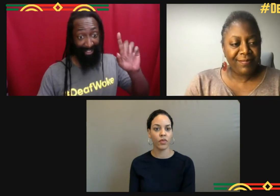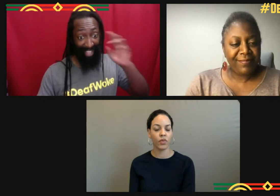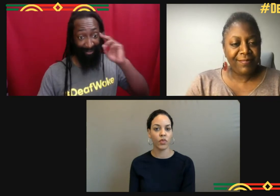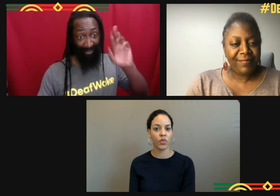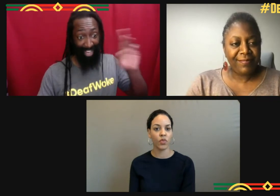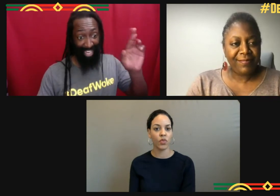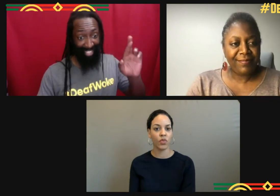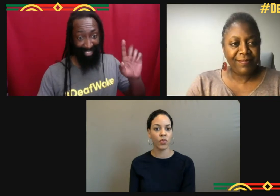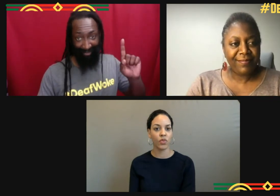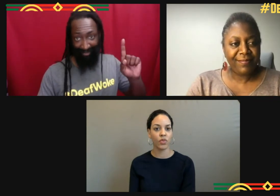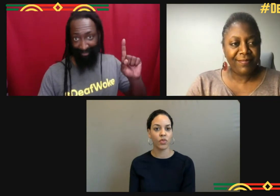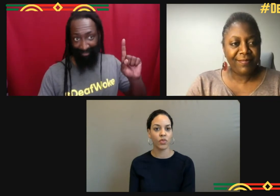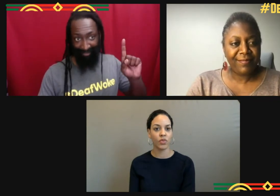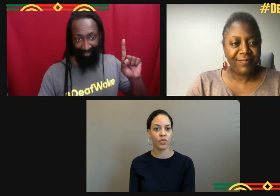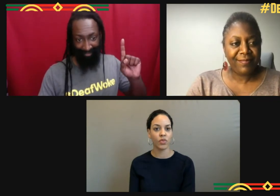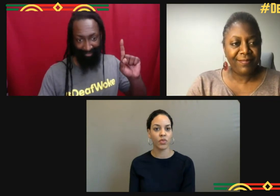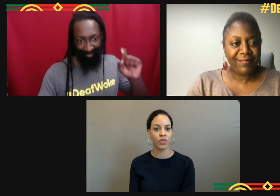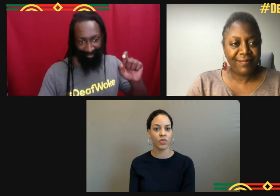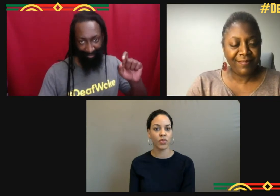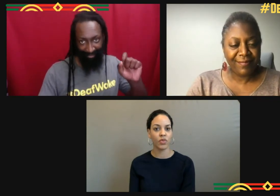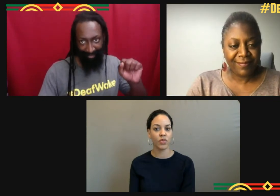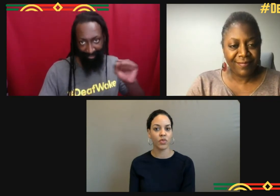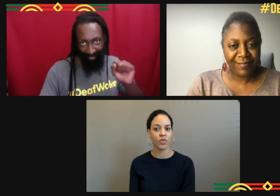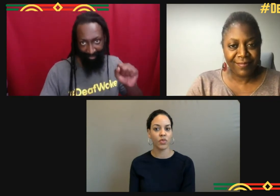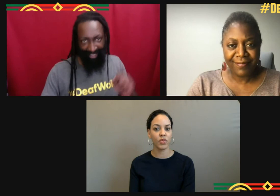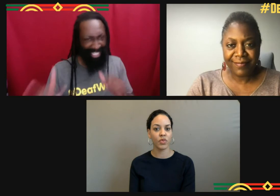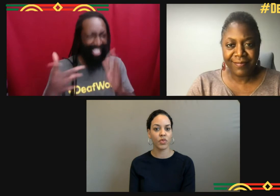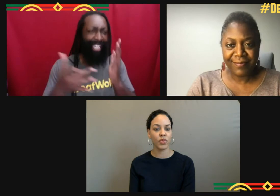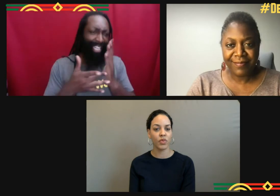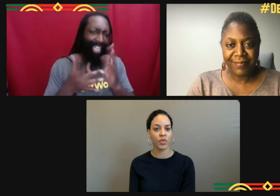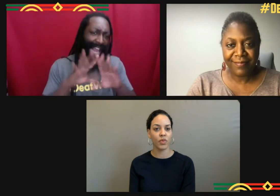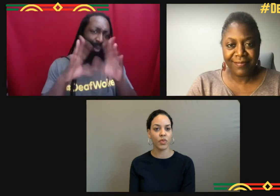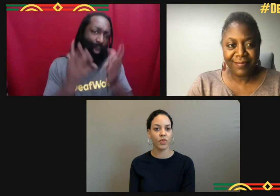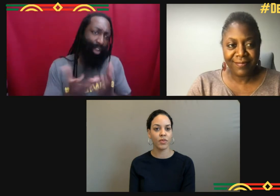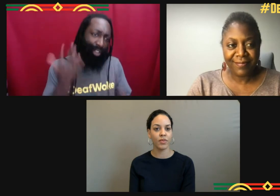All right, ready?